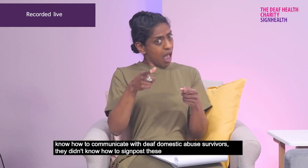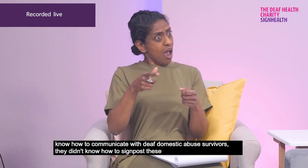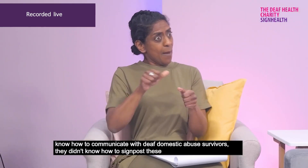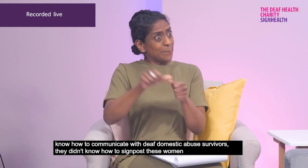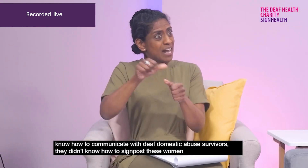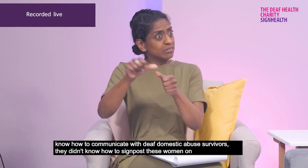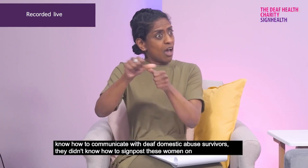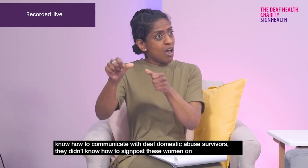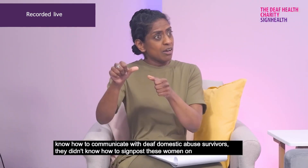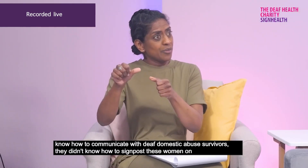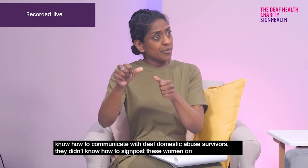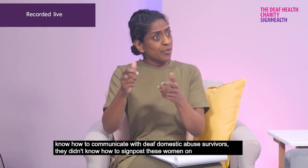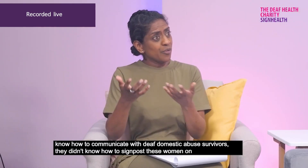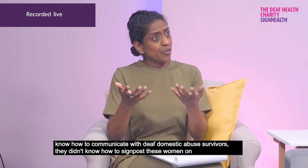women on.